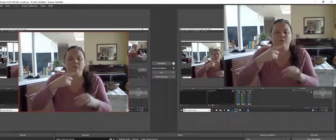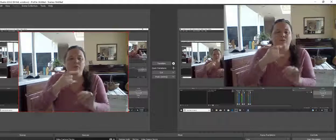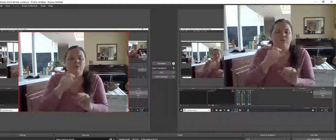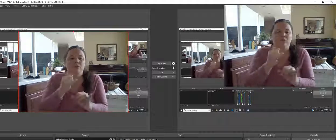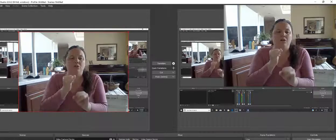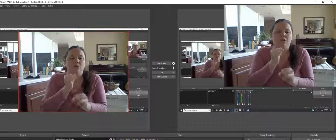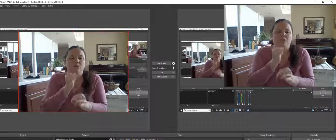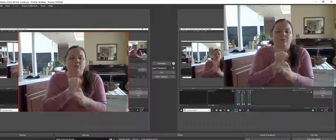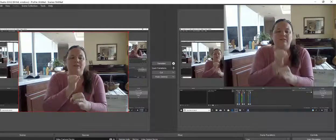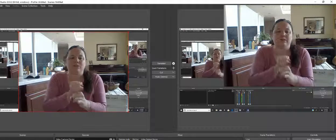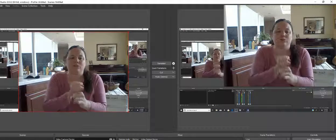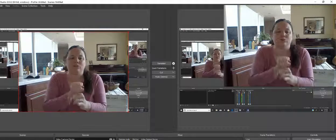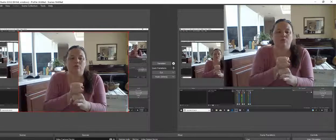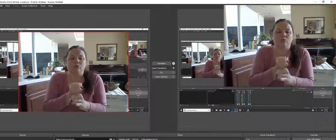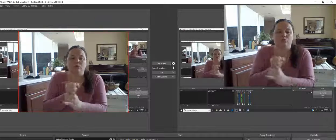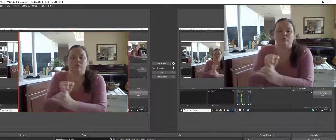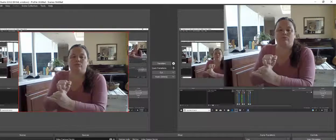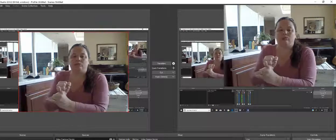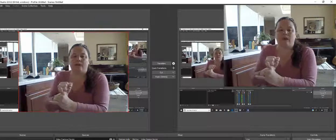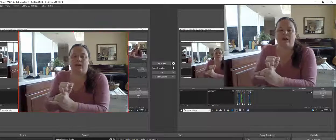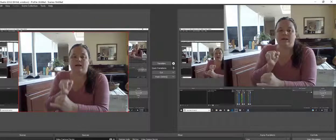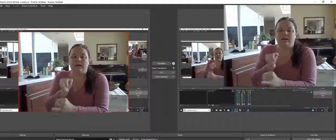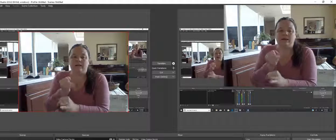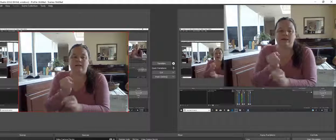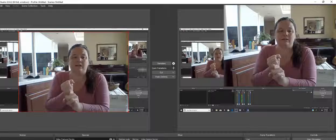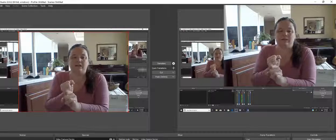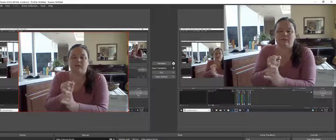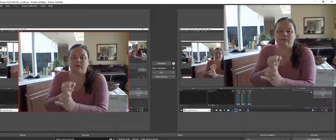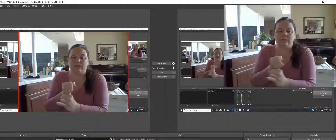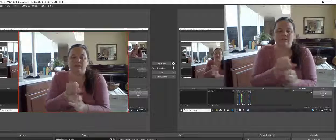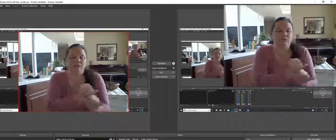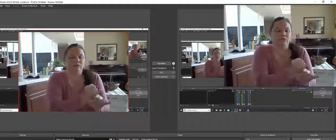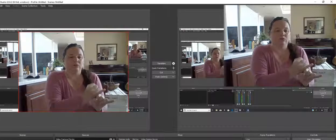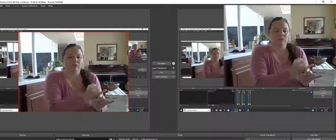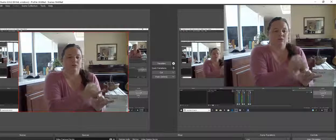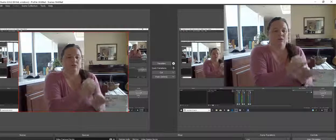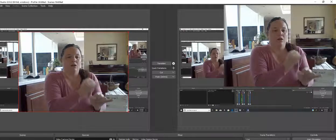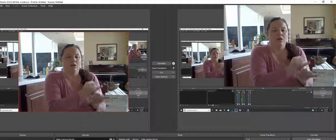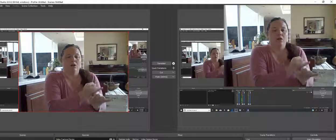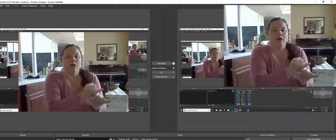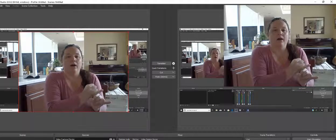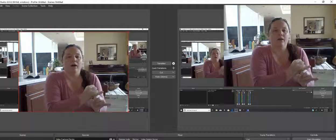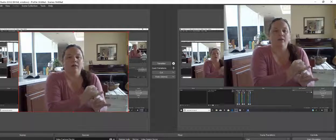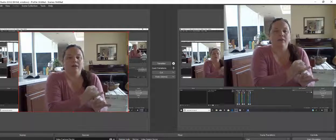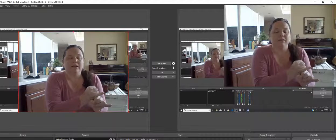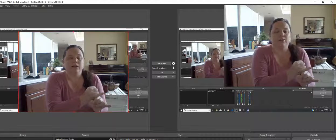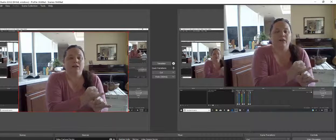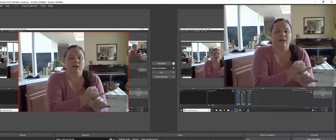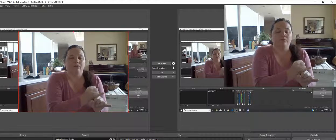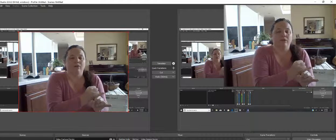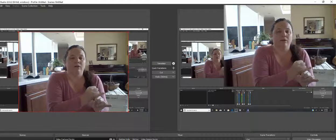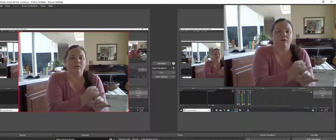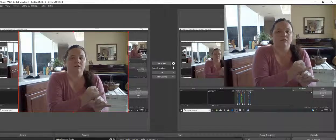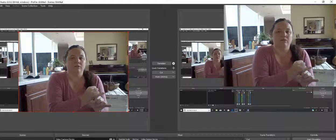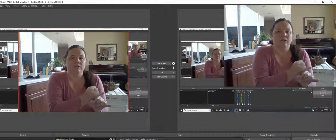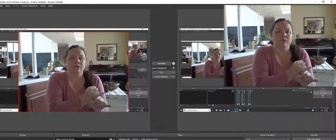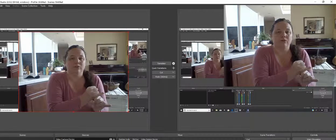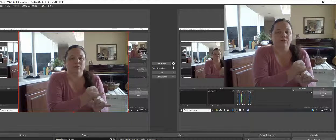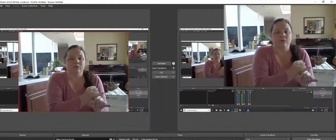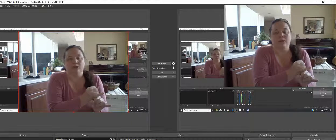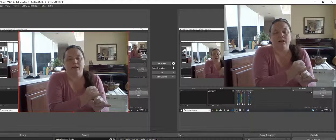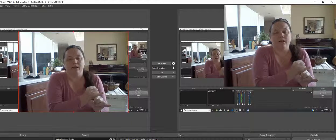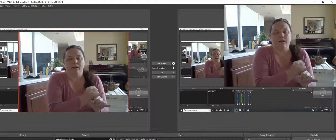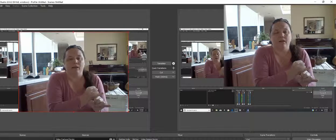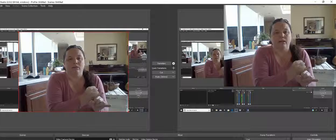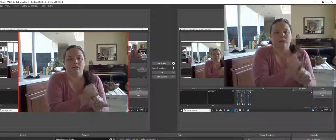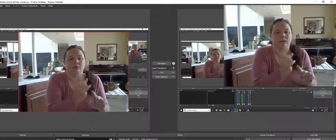Or I don't think I showed you on class, but residential school with I's, it kind of stands for like institution. And that's where a lot of deaf